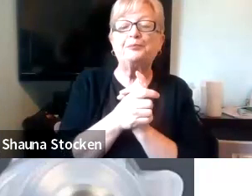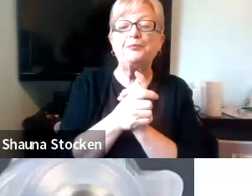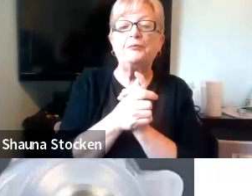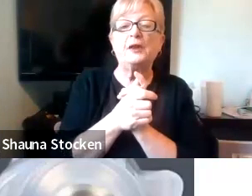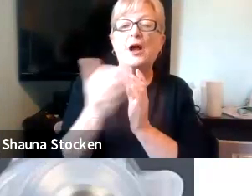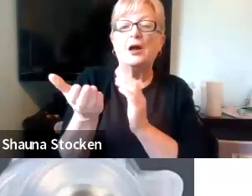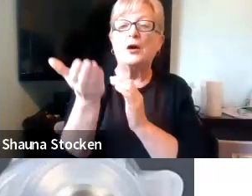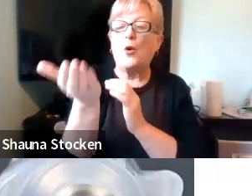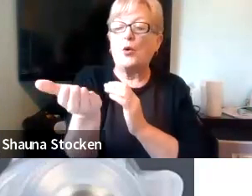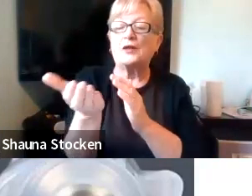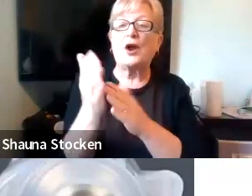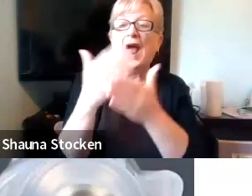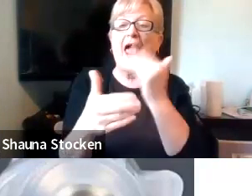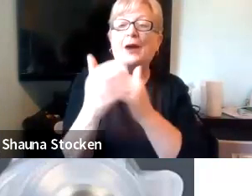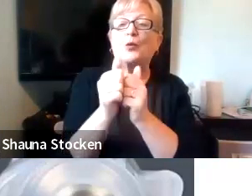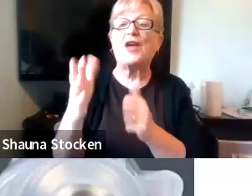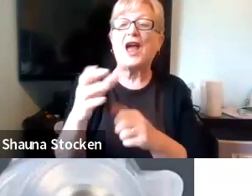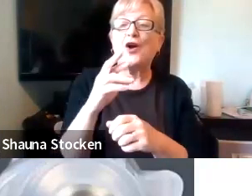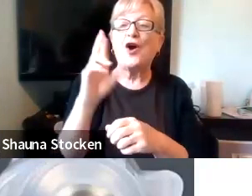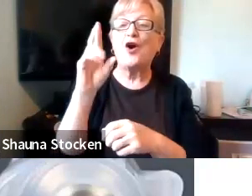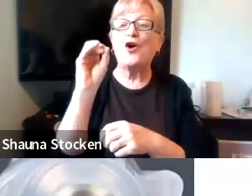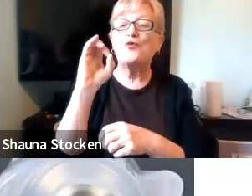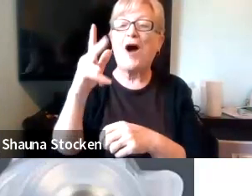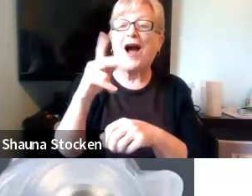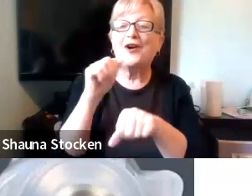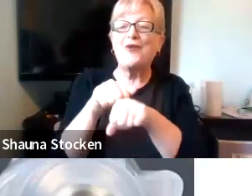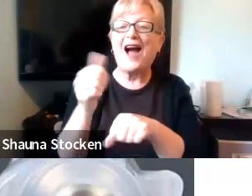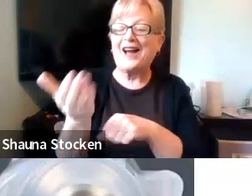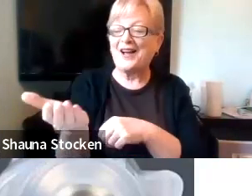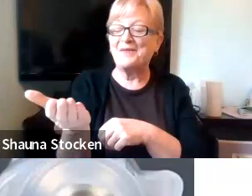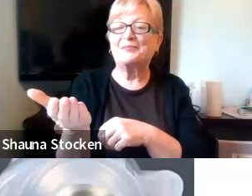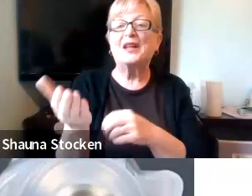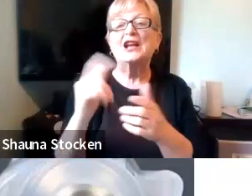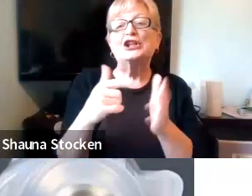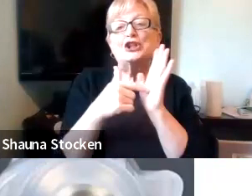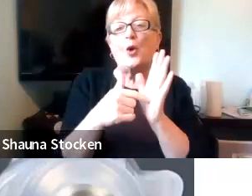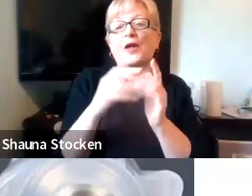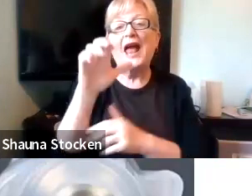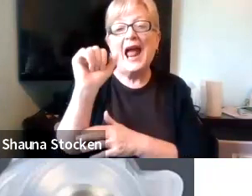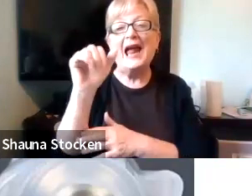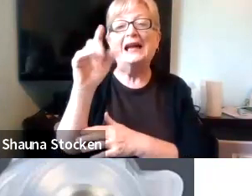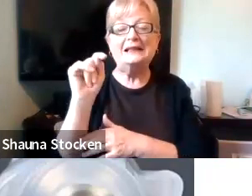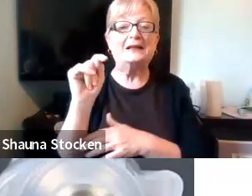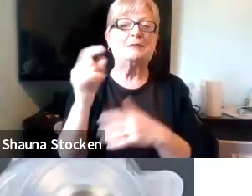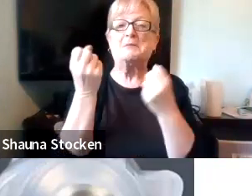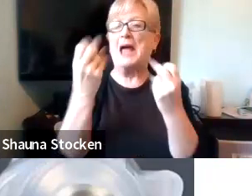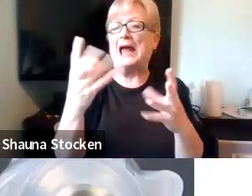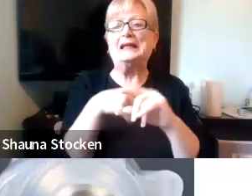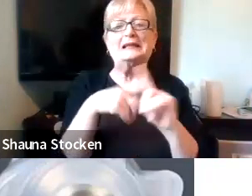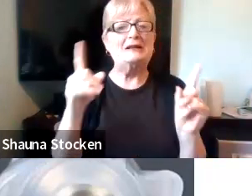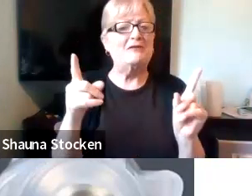hand with the rock. And we add these pictures just to demonstrate that AT can come in a lot of forms